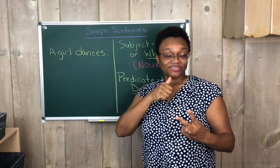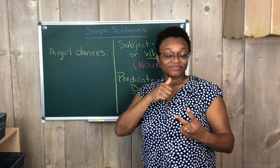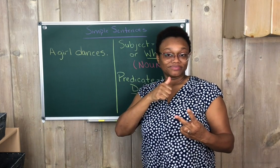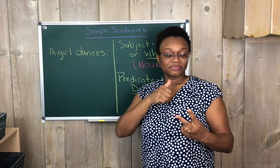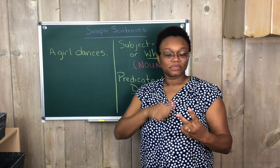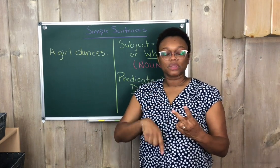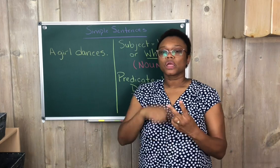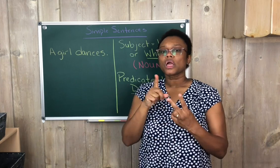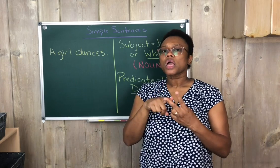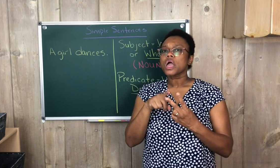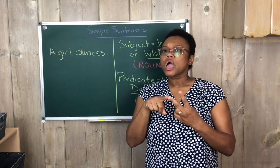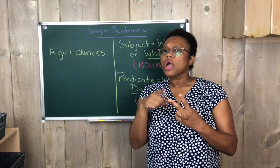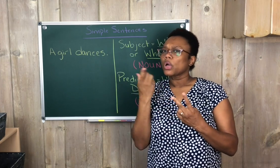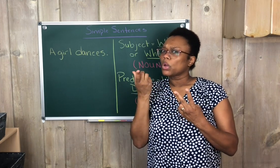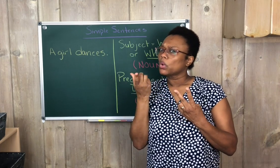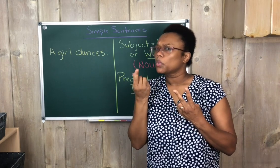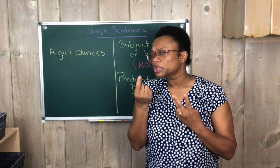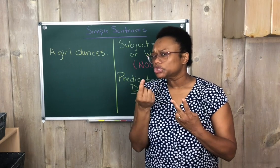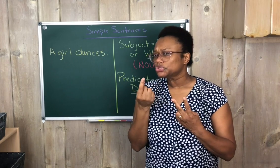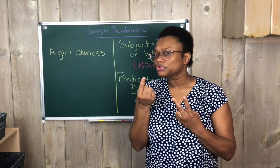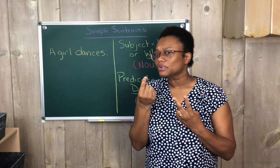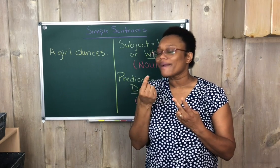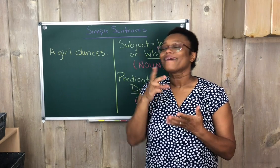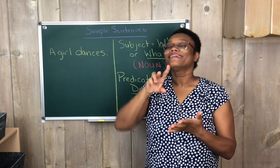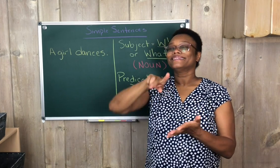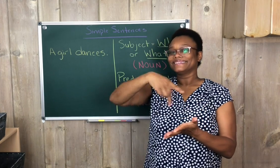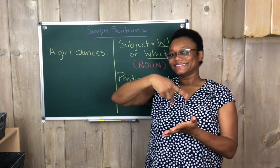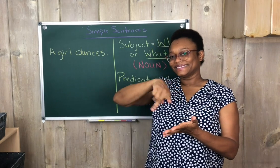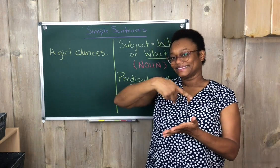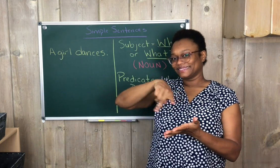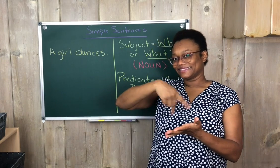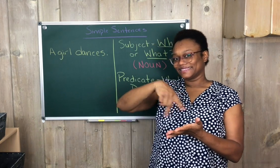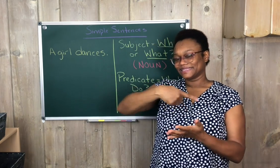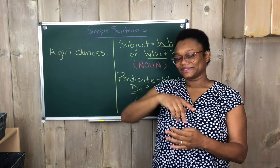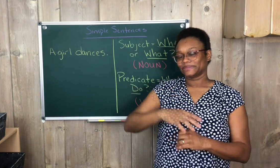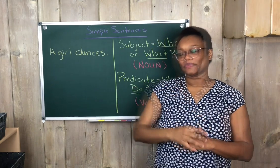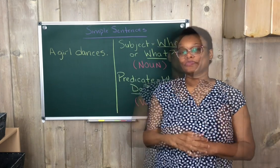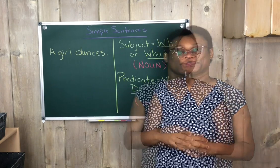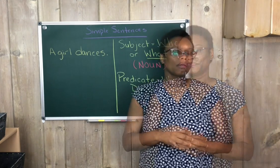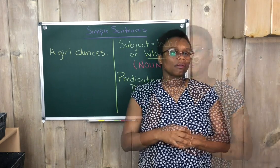a girl, and what she's doing, dances.